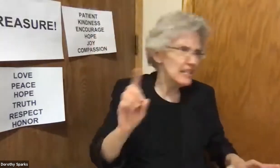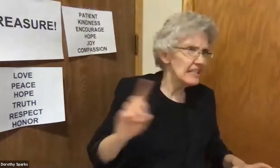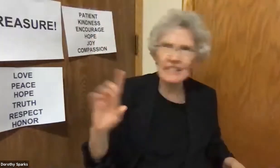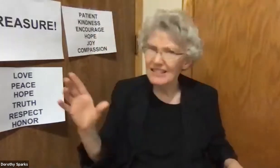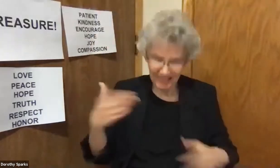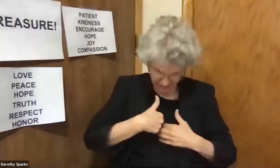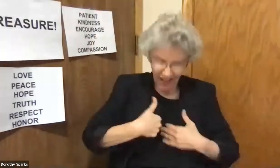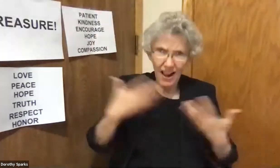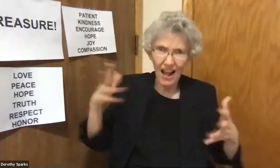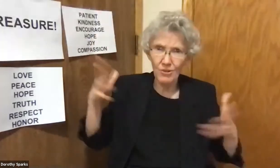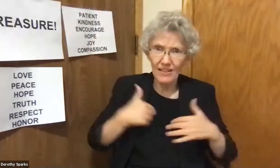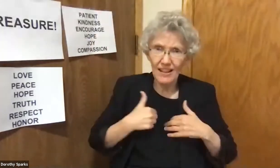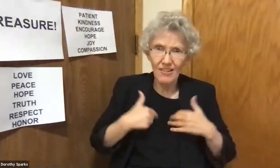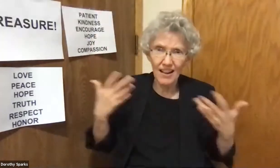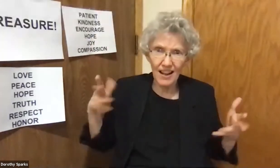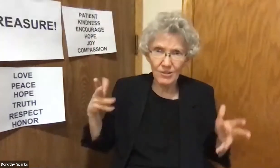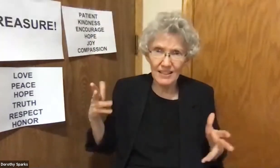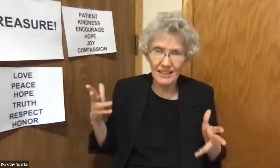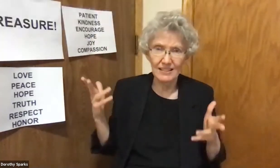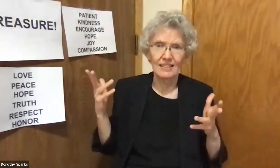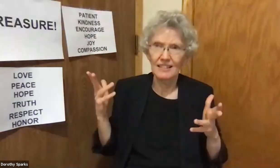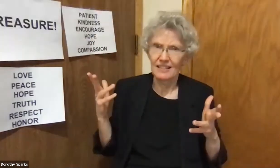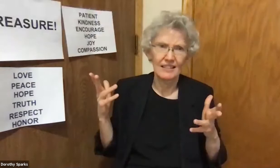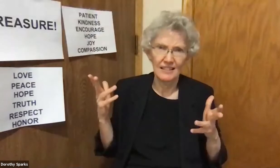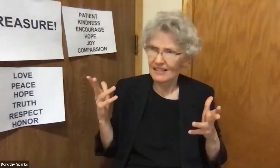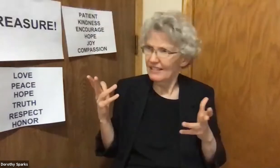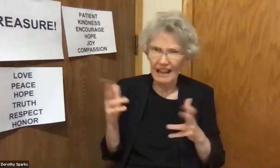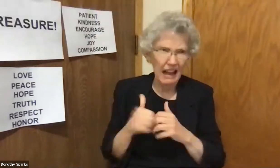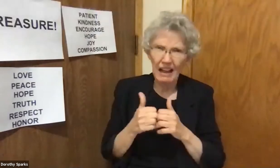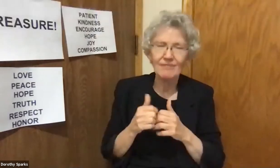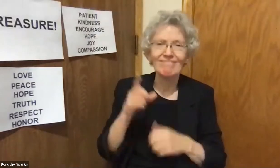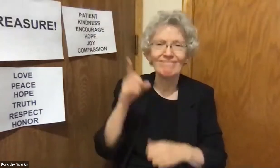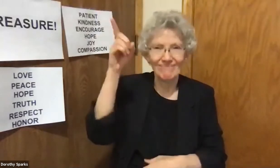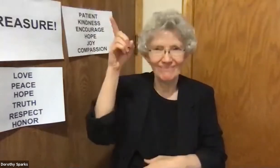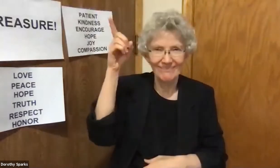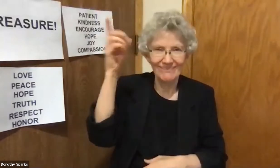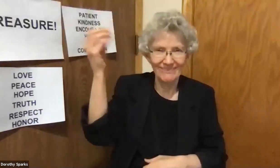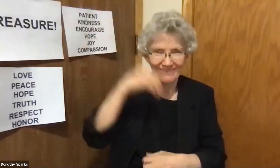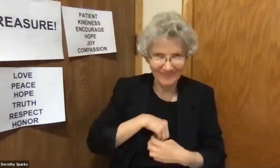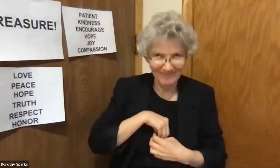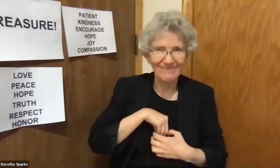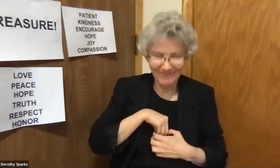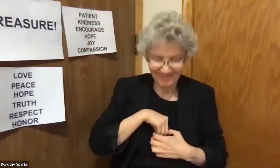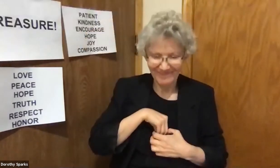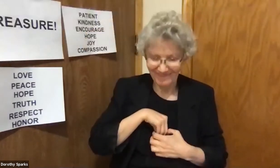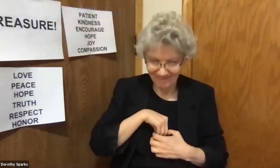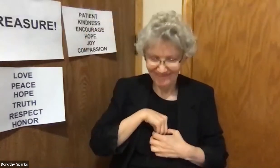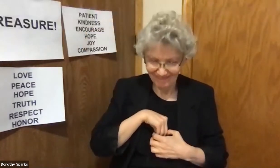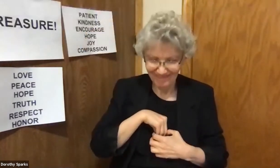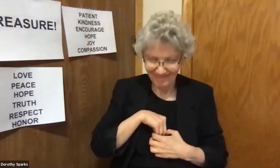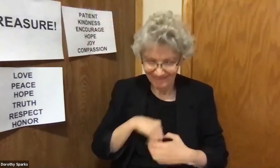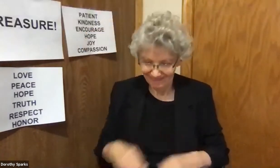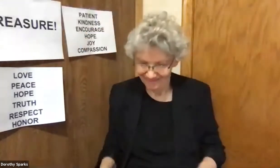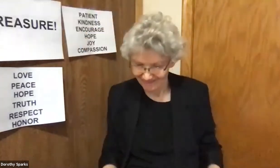It's there already. You don't have to seek outside of yourself to find it. It's already within us. And this is